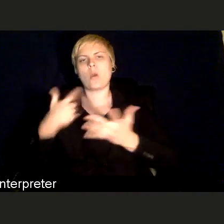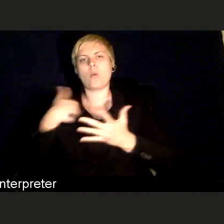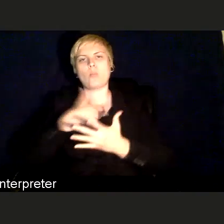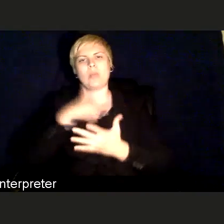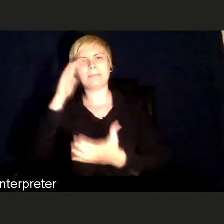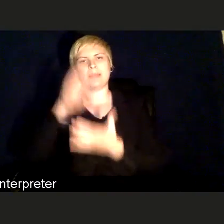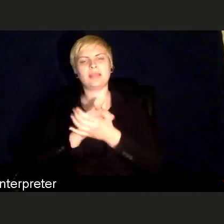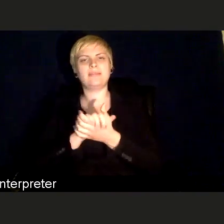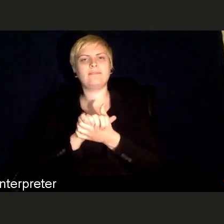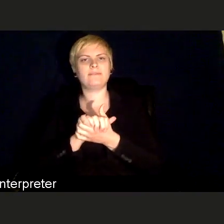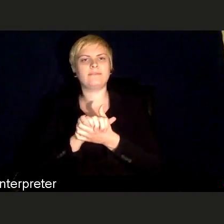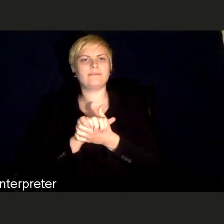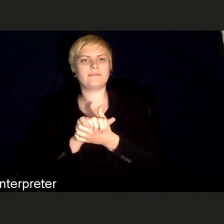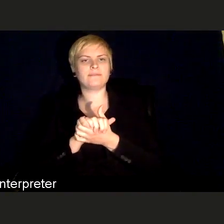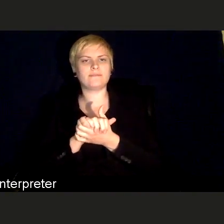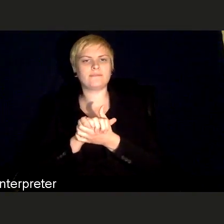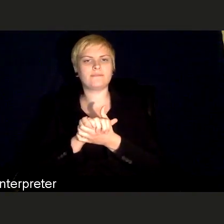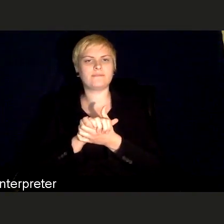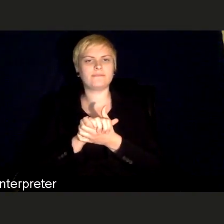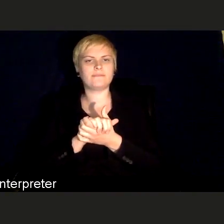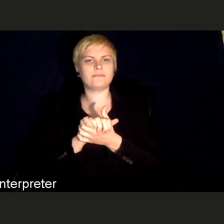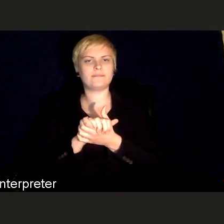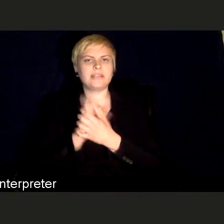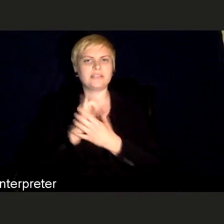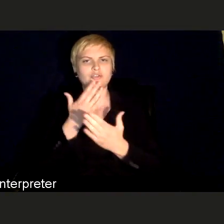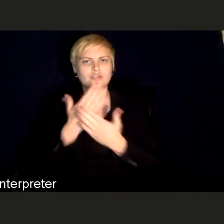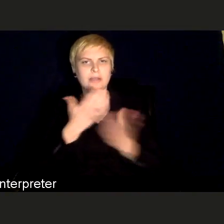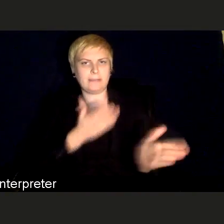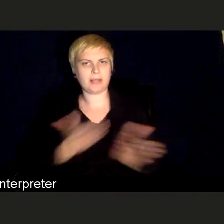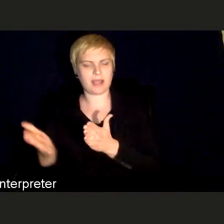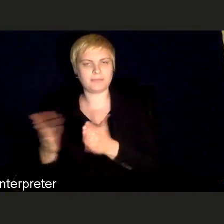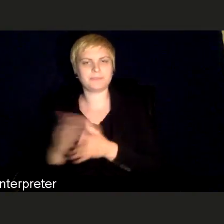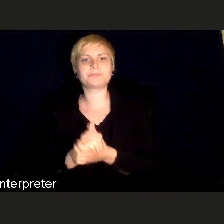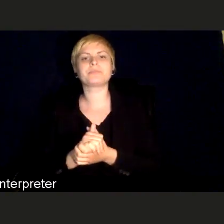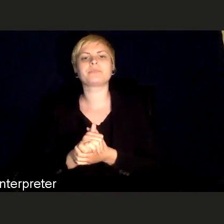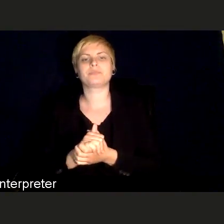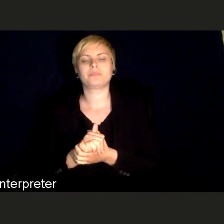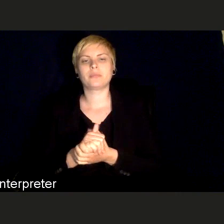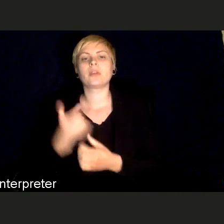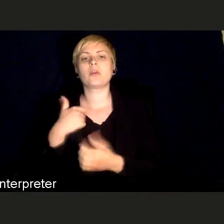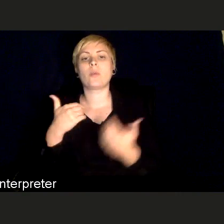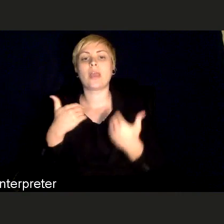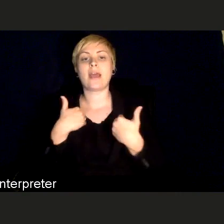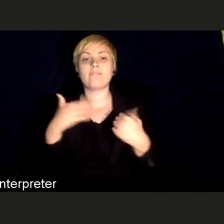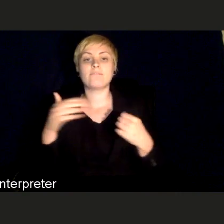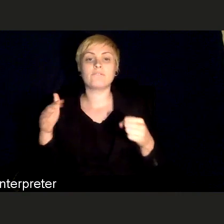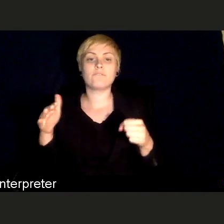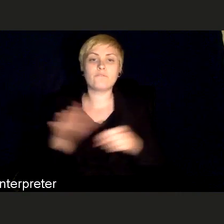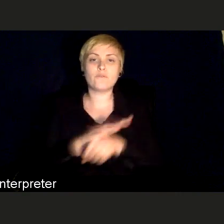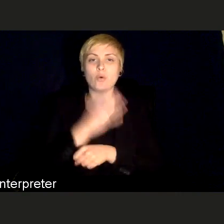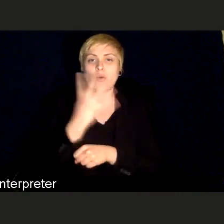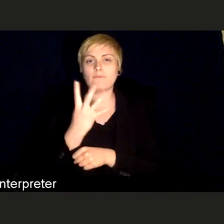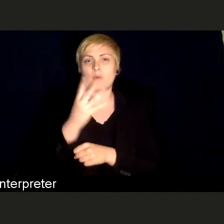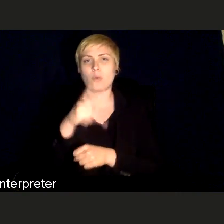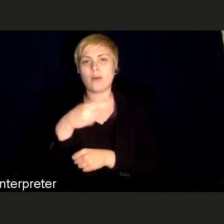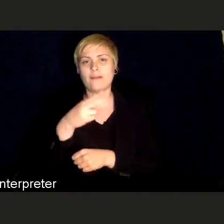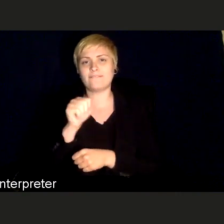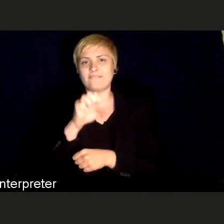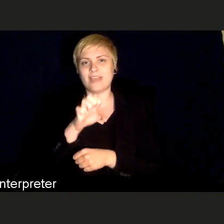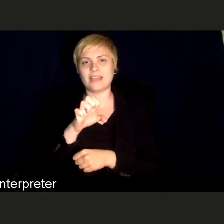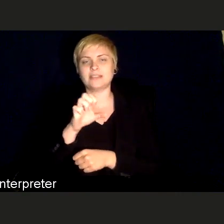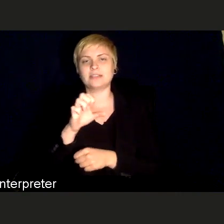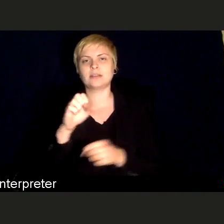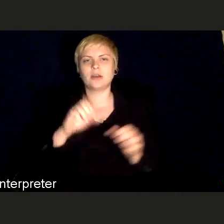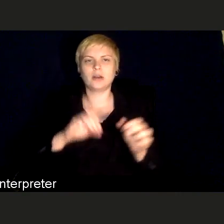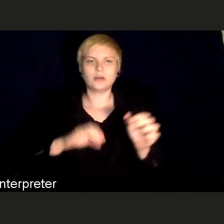what we think is a very well thought out plan. We have a full 4-phased surge plan that's been developed here at